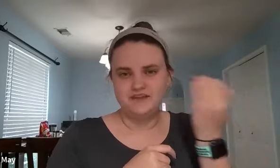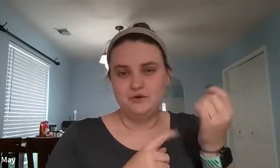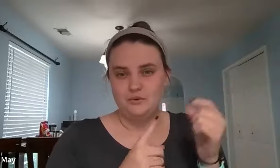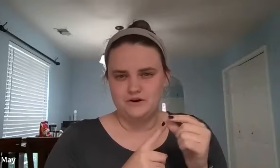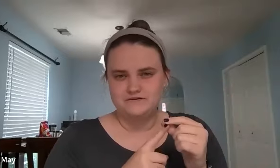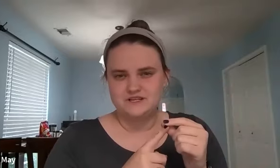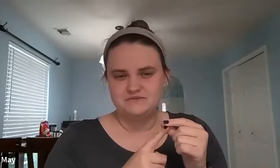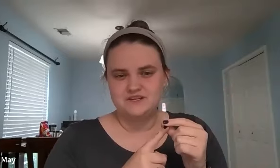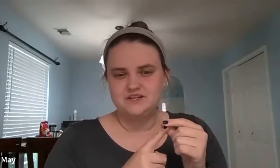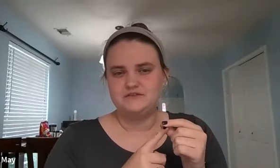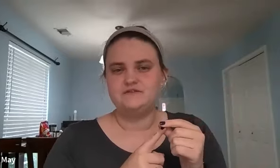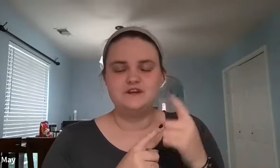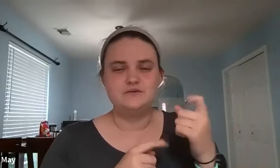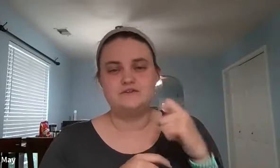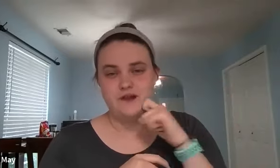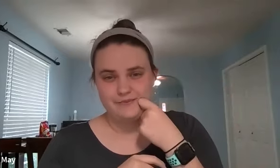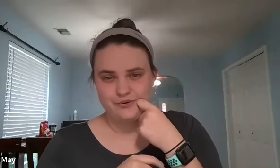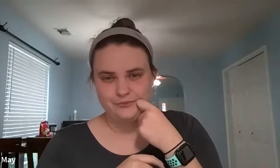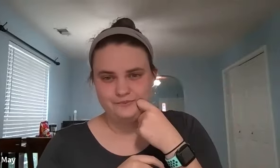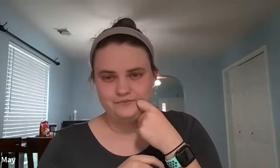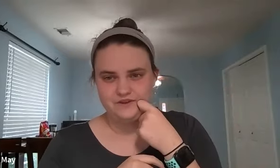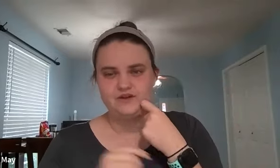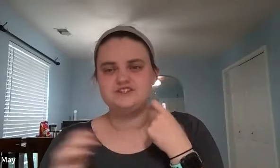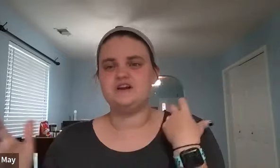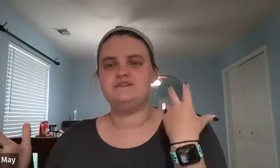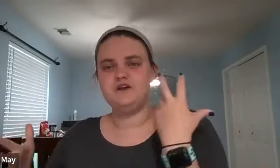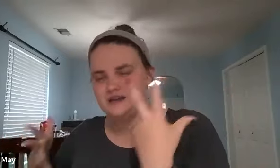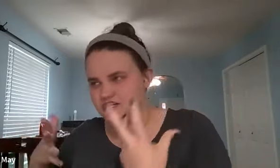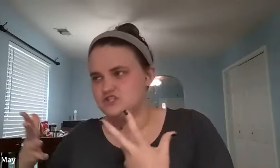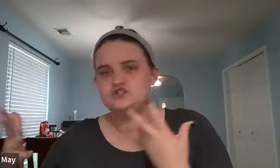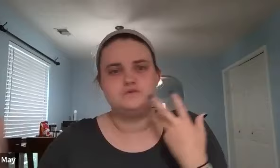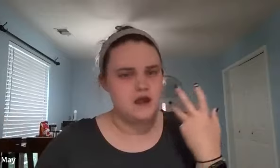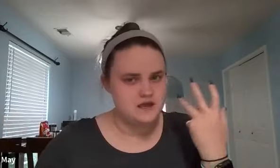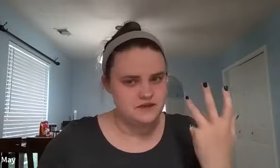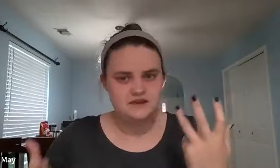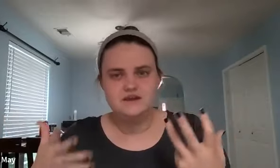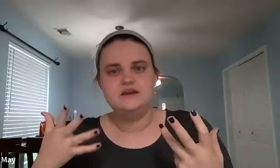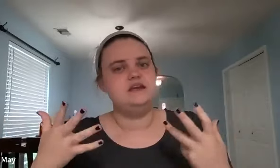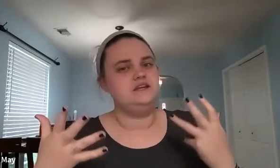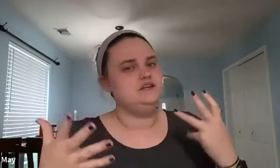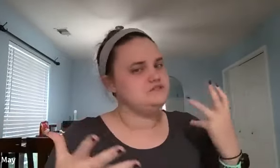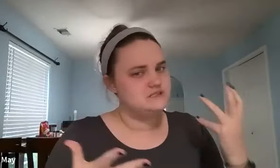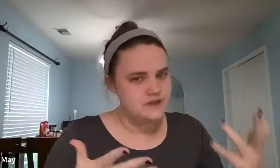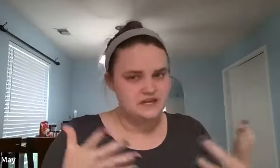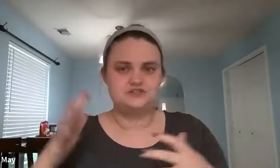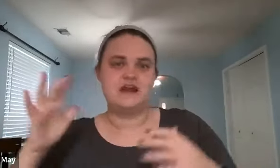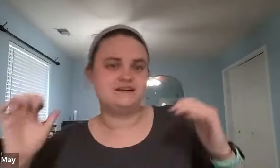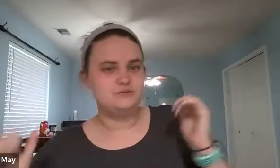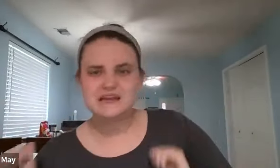the word for something, if you forget the word for apple, you have to try to figure out how to describe it in using Spanish or almost acting